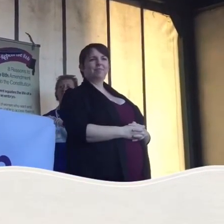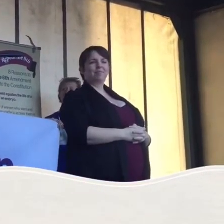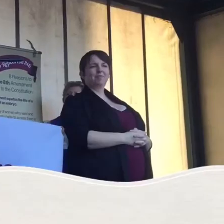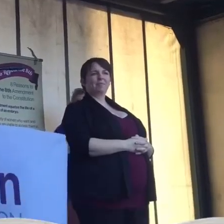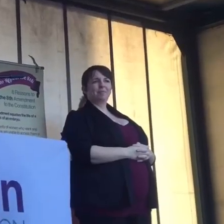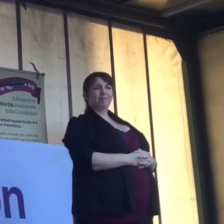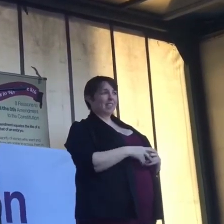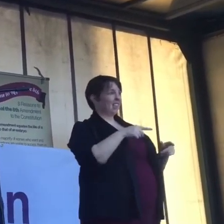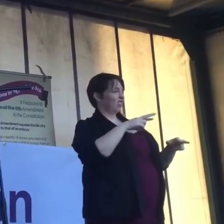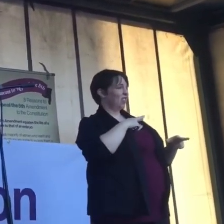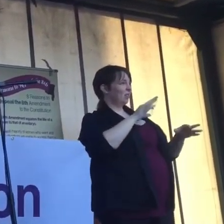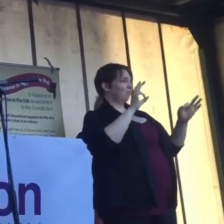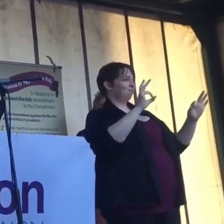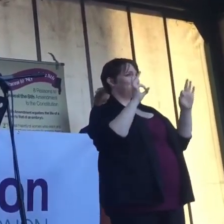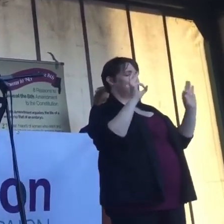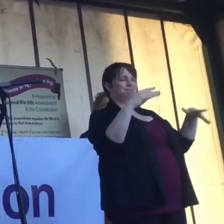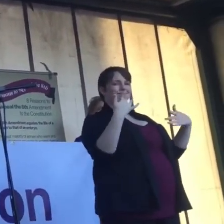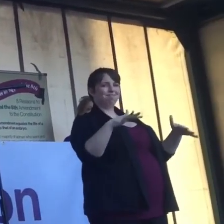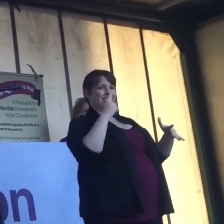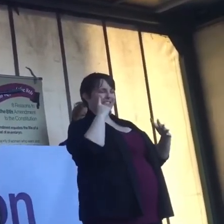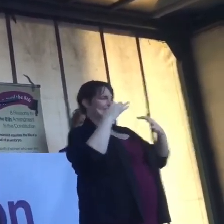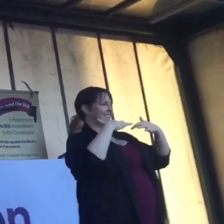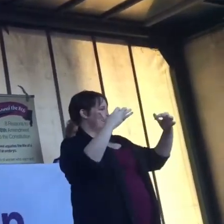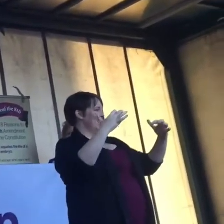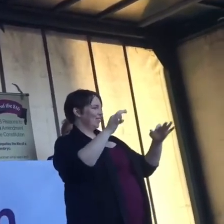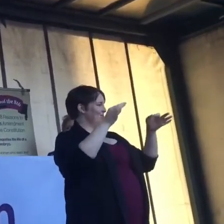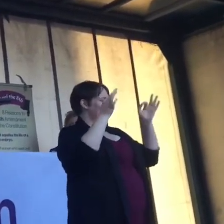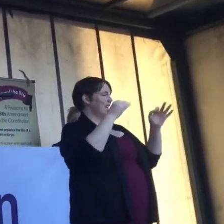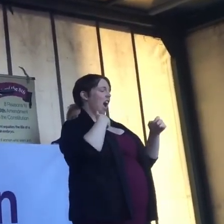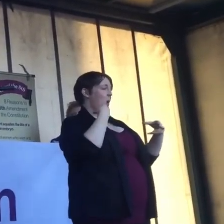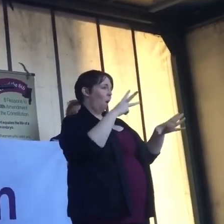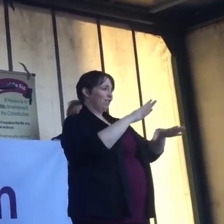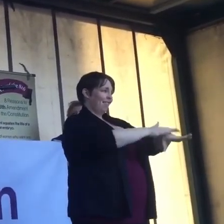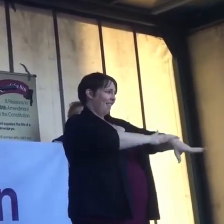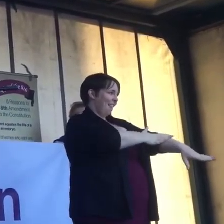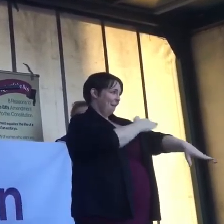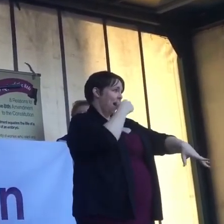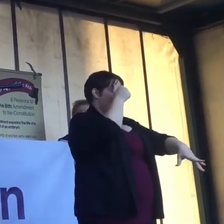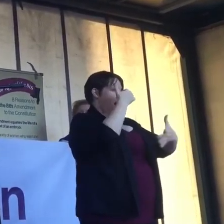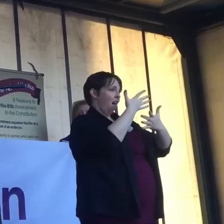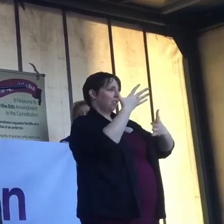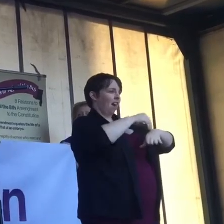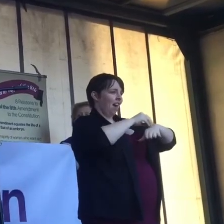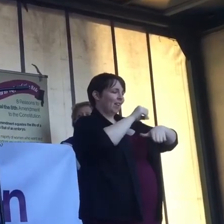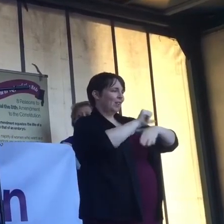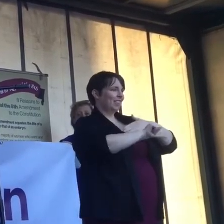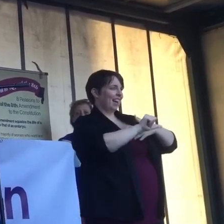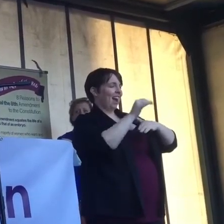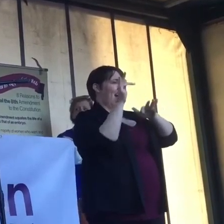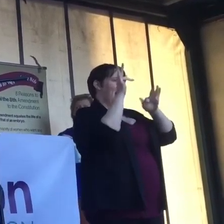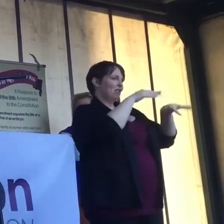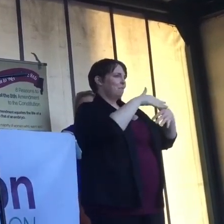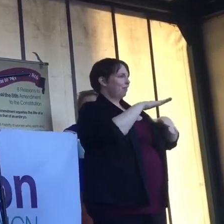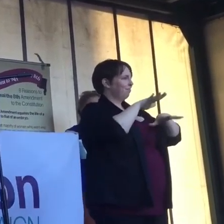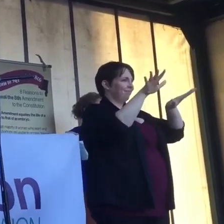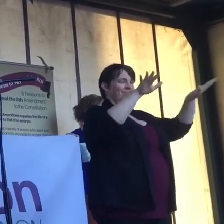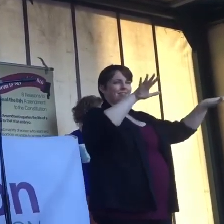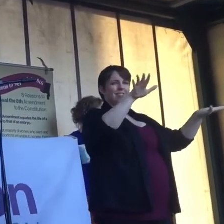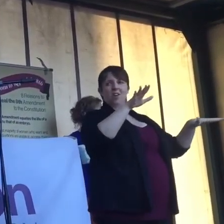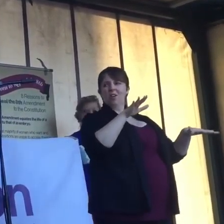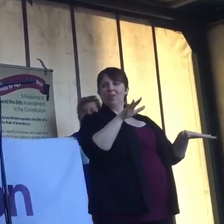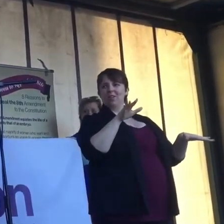This is so amazing to see, I can't tell you, it's really great. Well, I won't keep you long, because there's lots of great things happening later after the march.